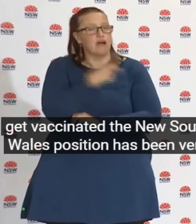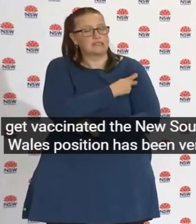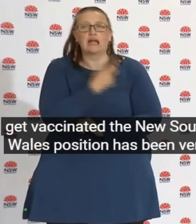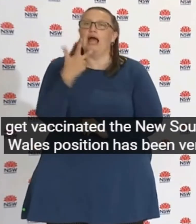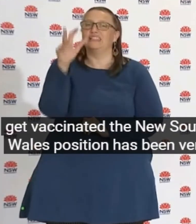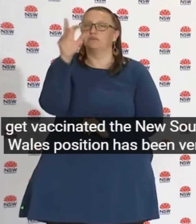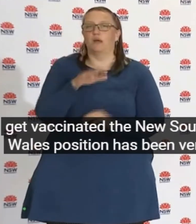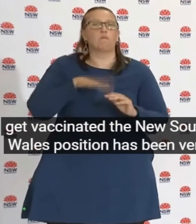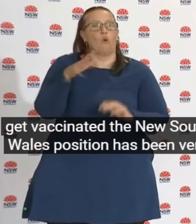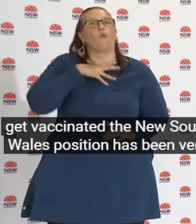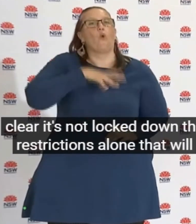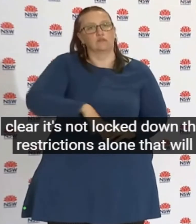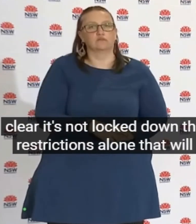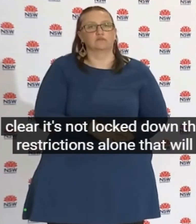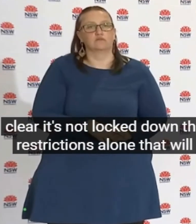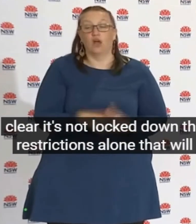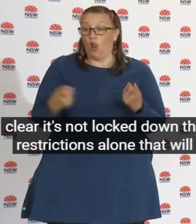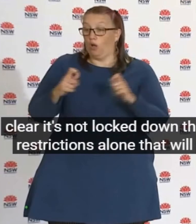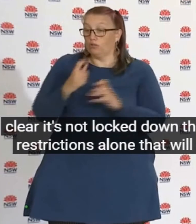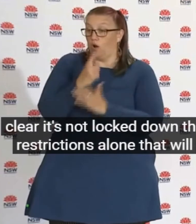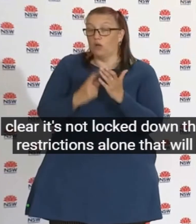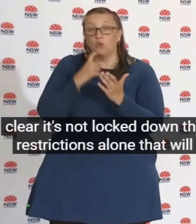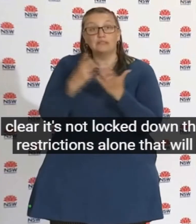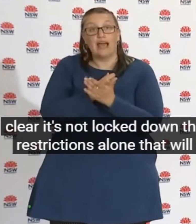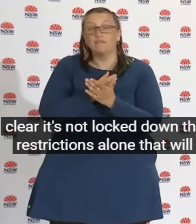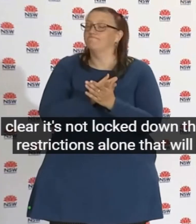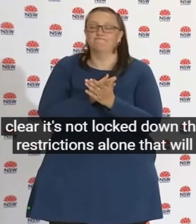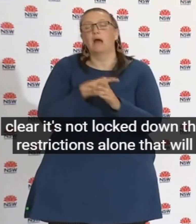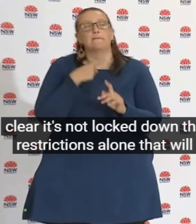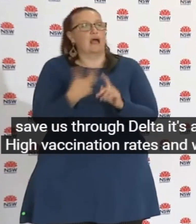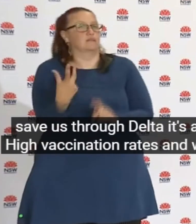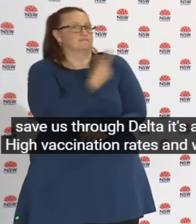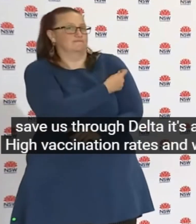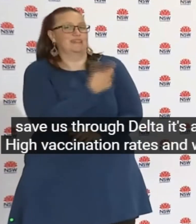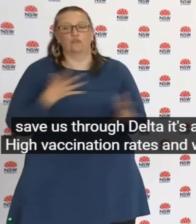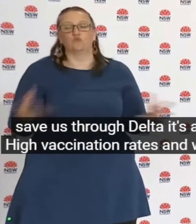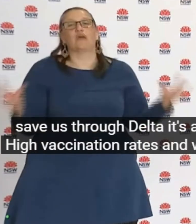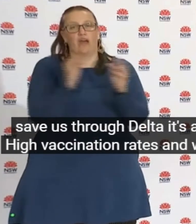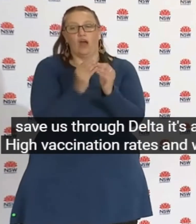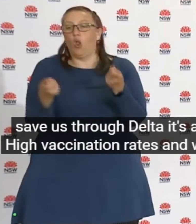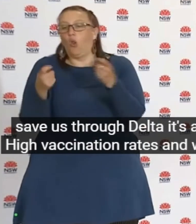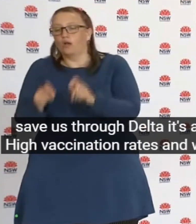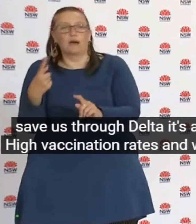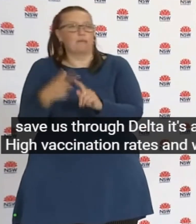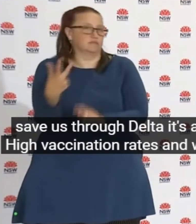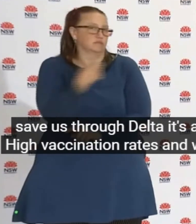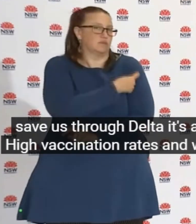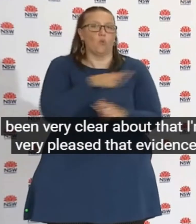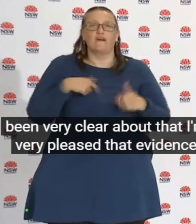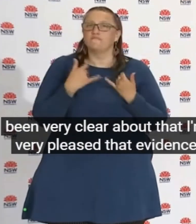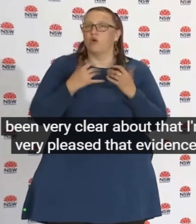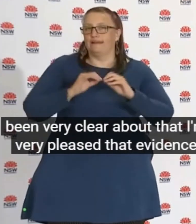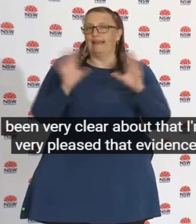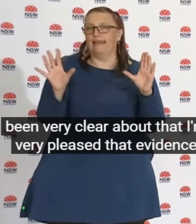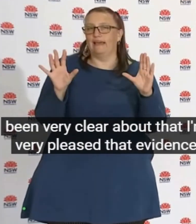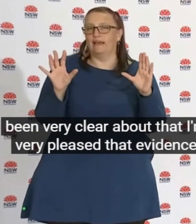save us through Delta. It's also higher vaccination rates, and we've been very clear about that. I'm very pleased that evidence provided to